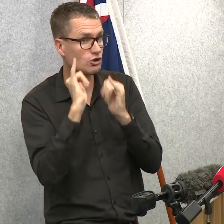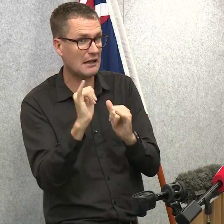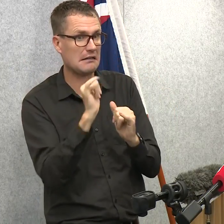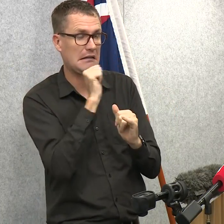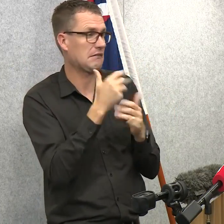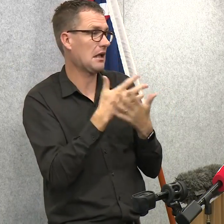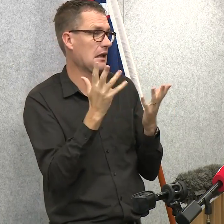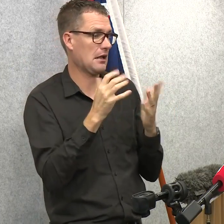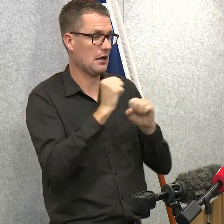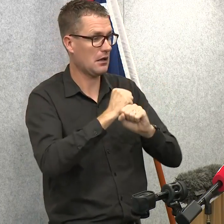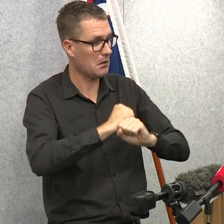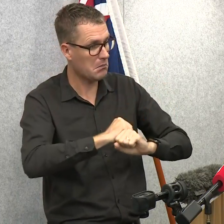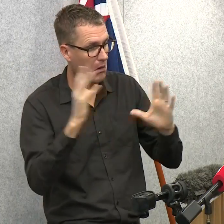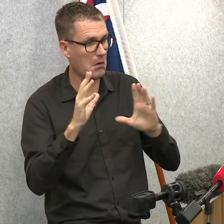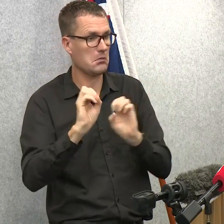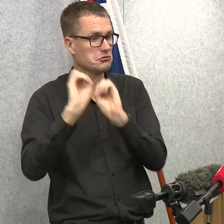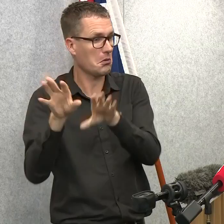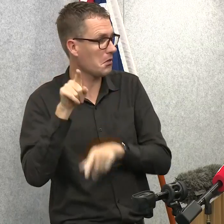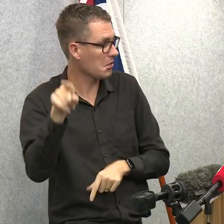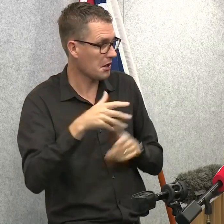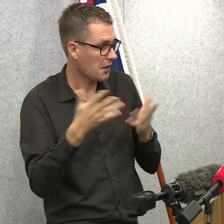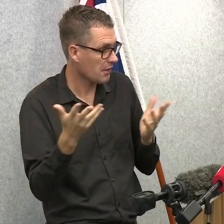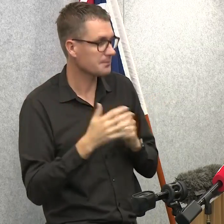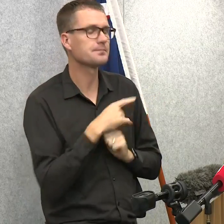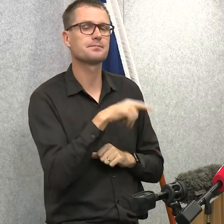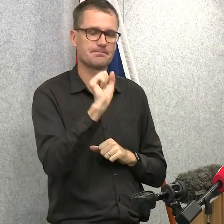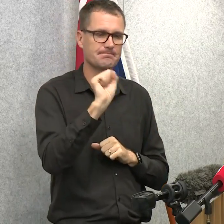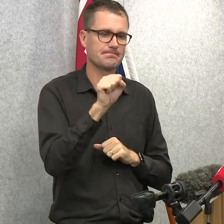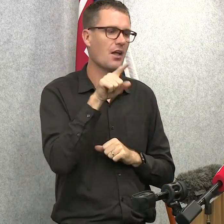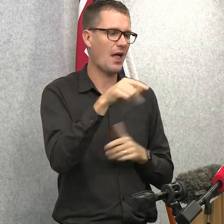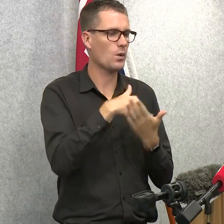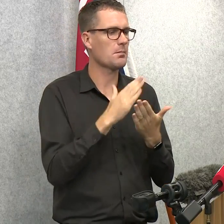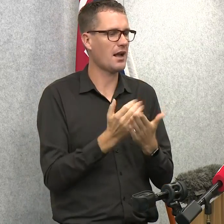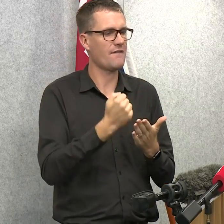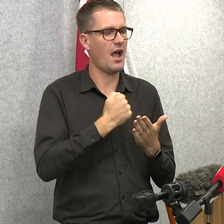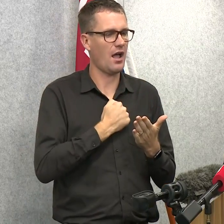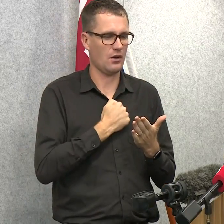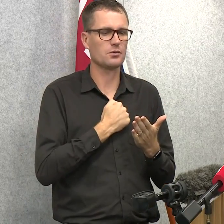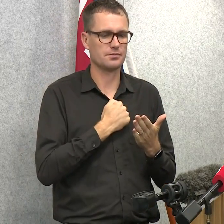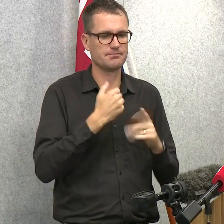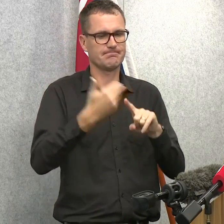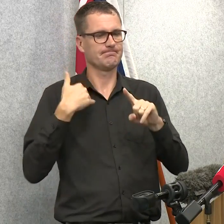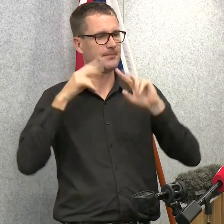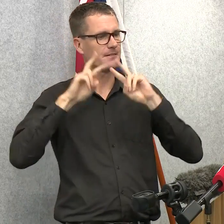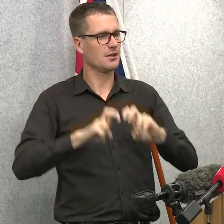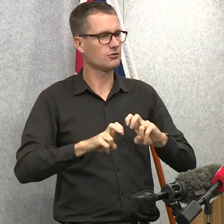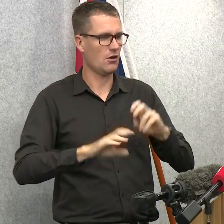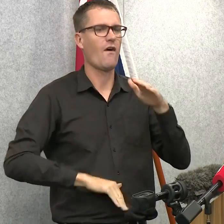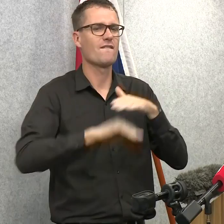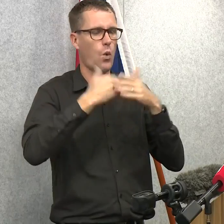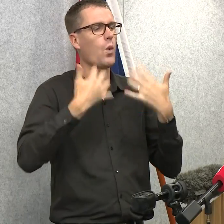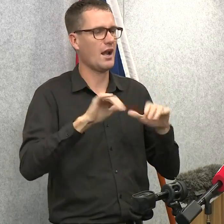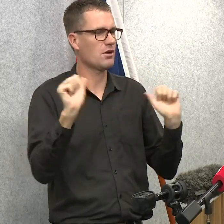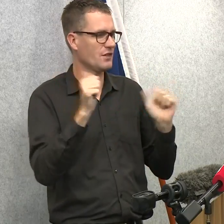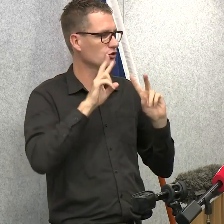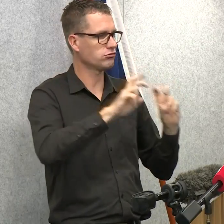of it? No doubt that did form part of one of the phases. That was done right across Canterbury, actually. Commissioner,